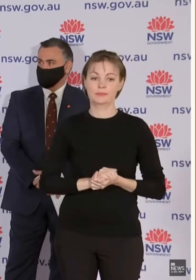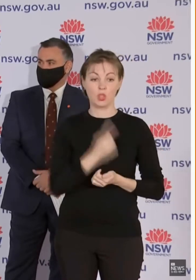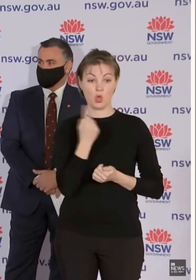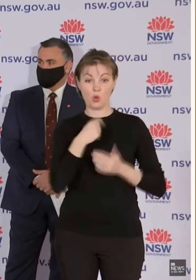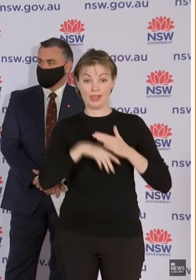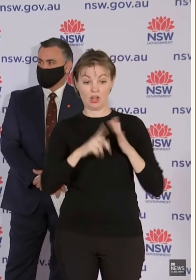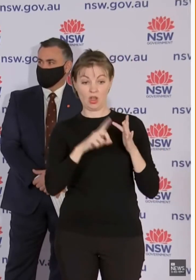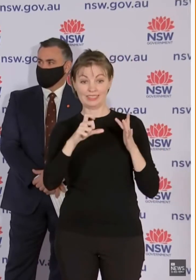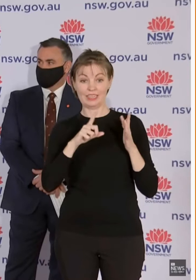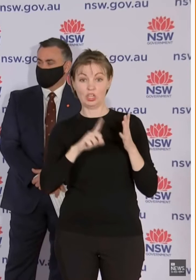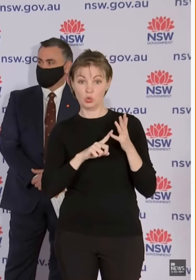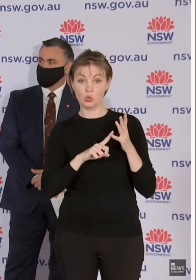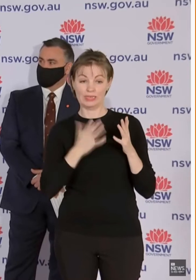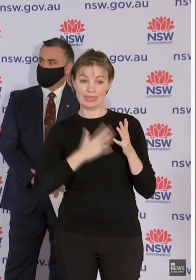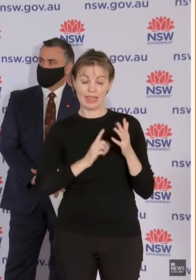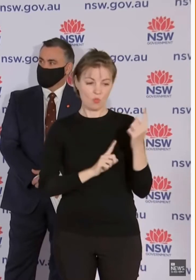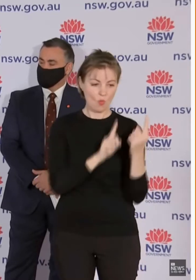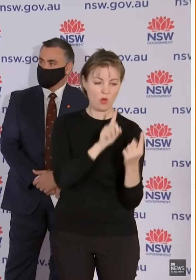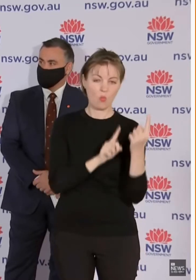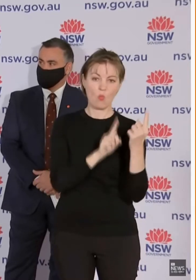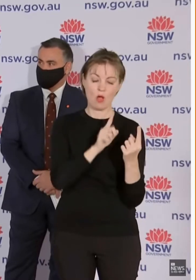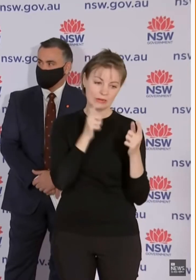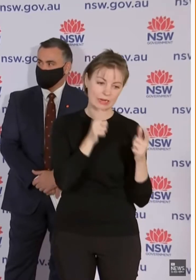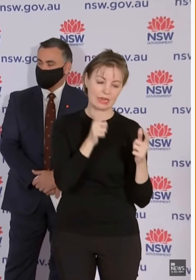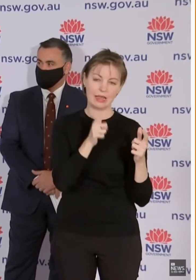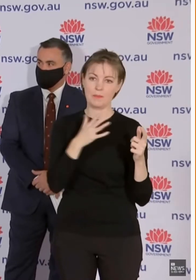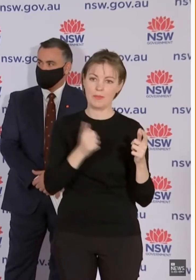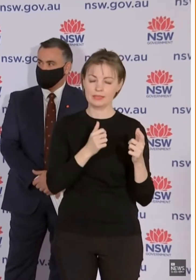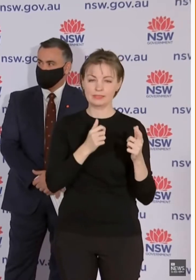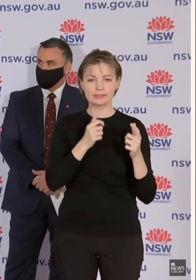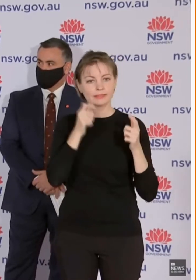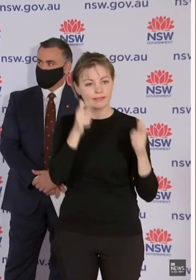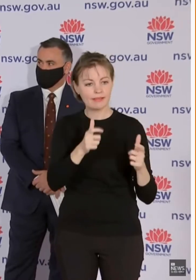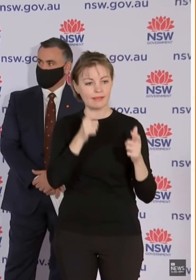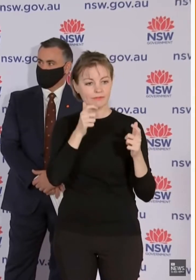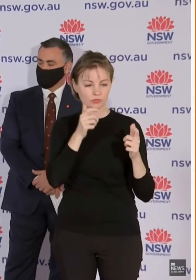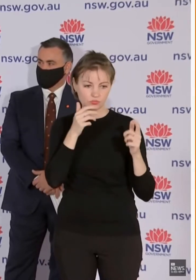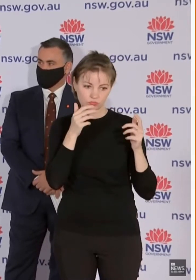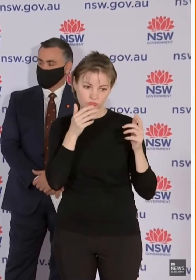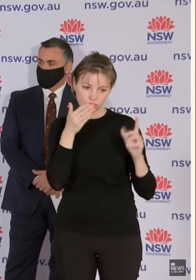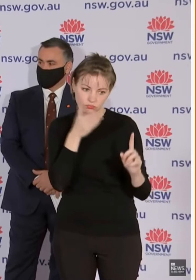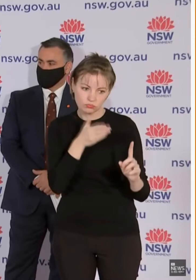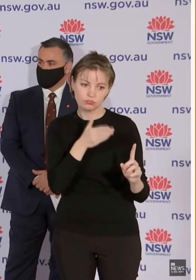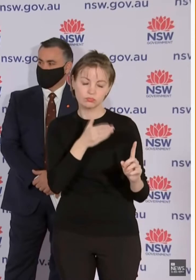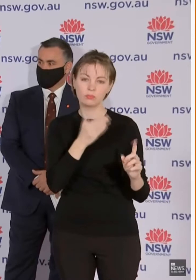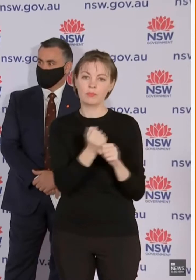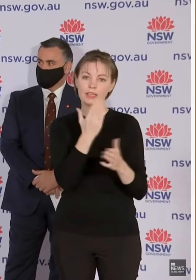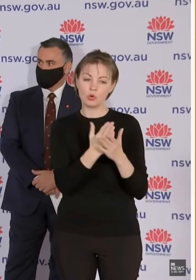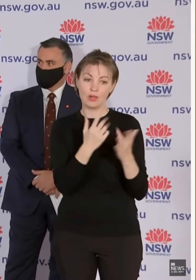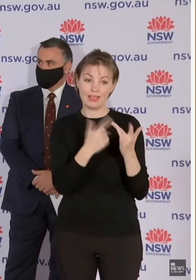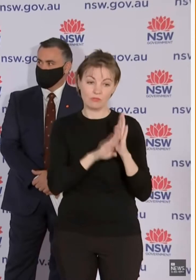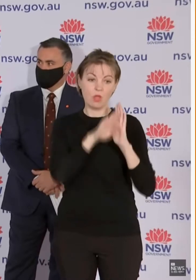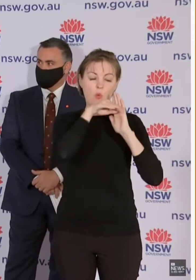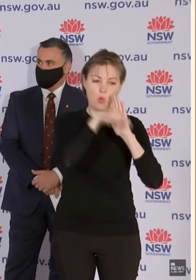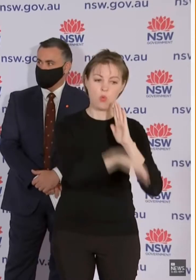need one-on-one nursing care. They need to be monitored really closely so that we can respond immediately in case they deteriorate.